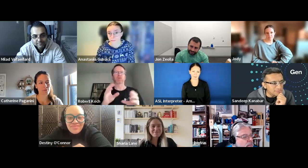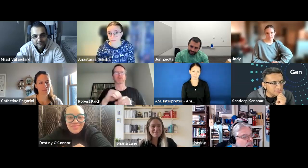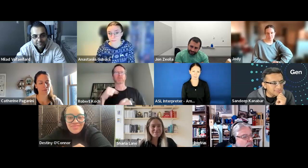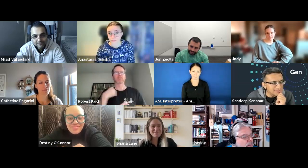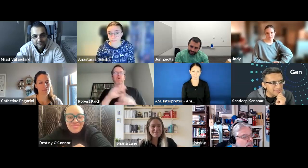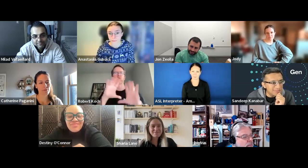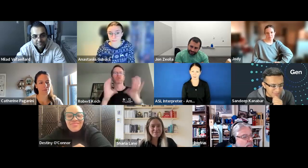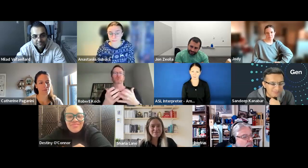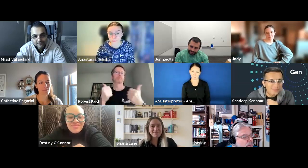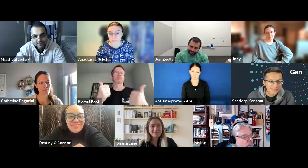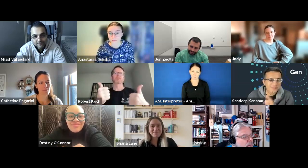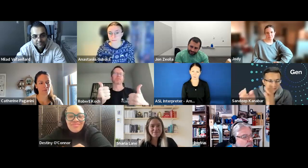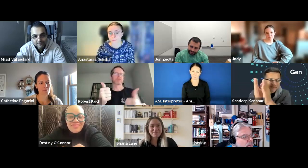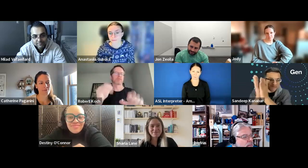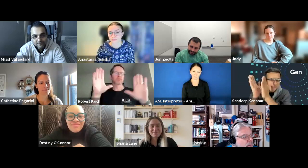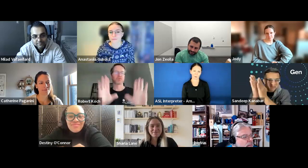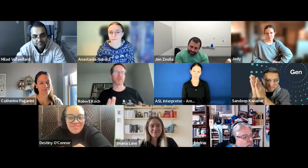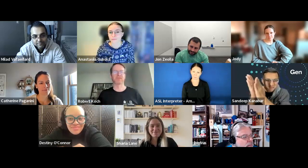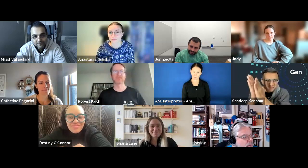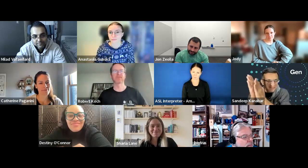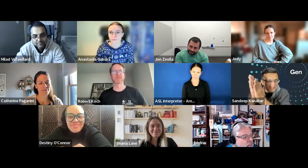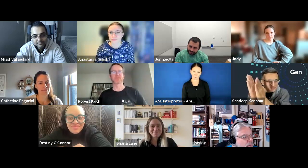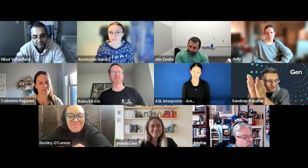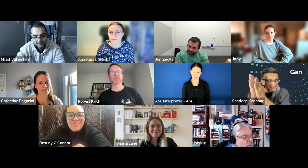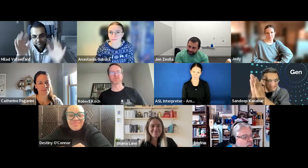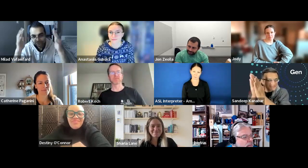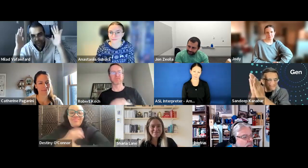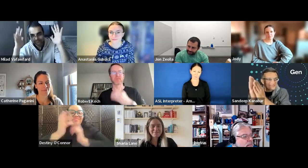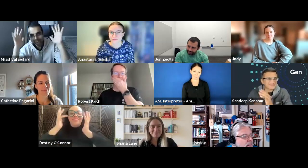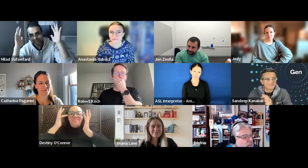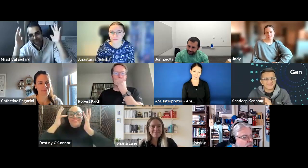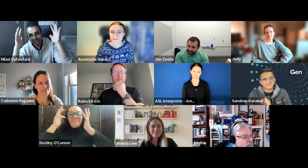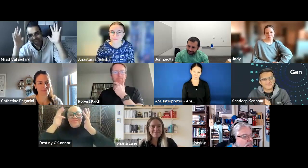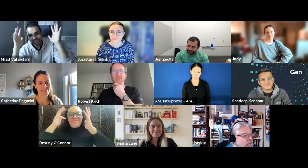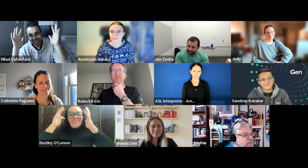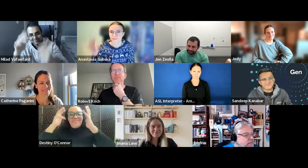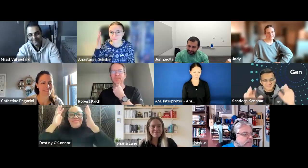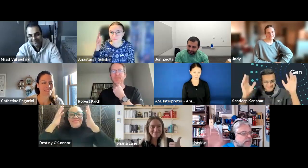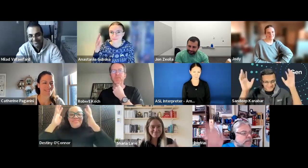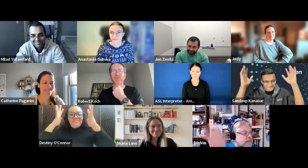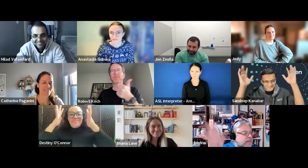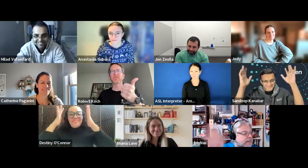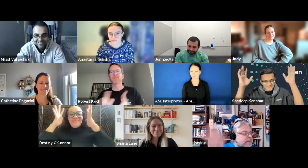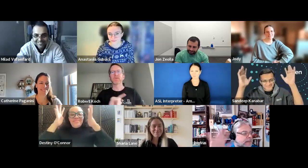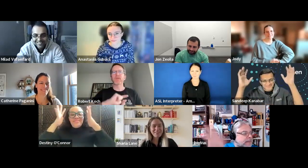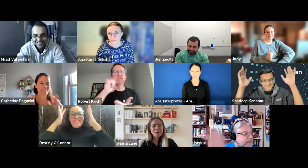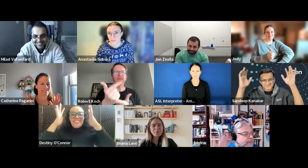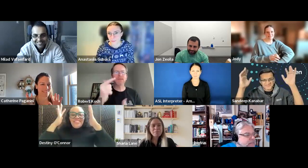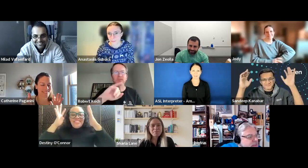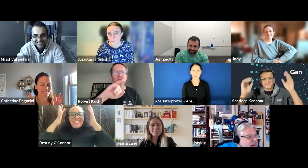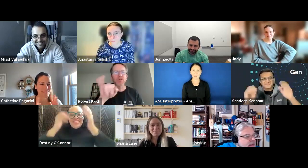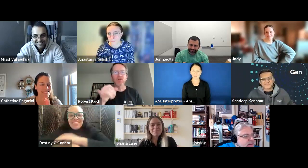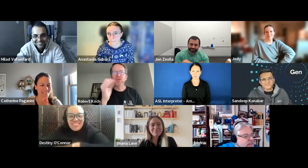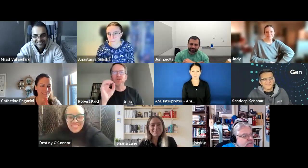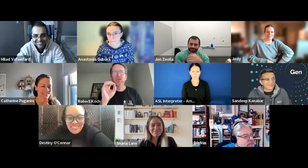But to add another powerhouse to our group is always a bonus for all of us. So it's wonderful to have you. Thank